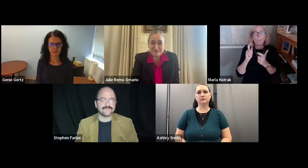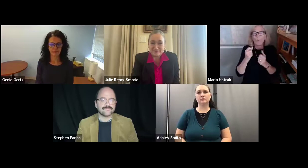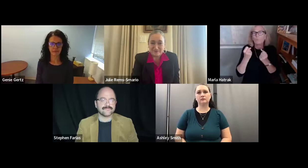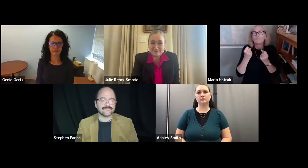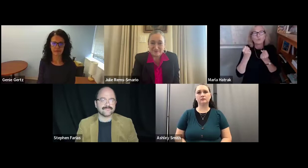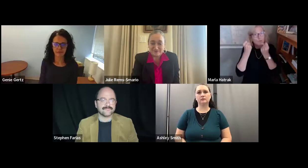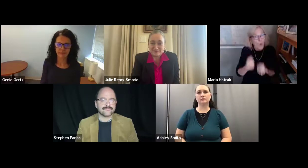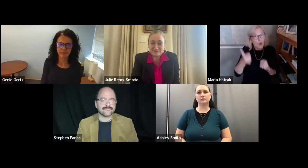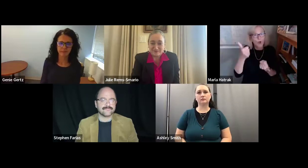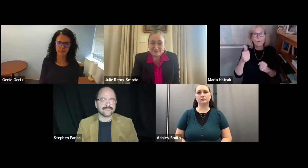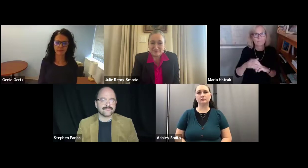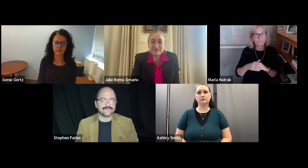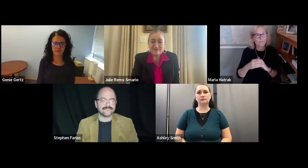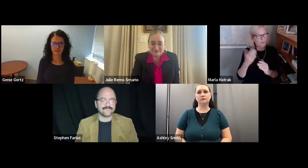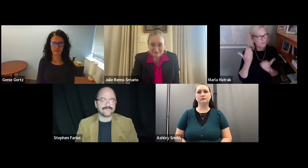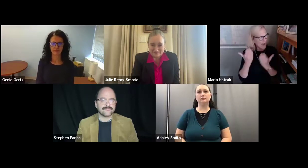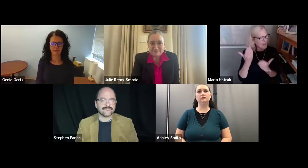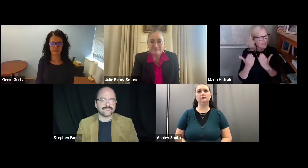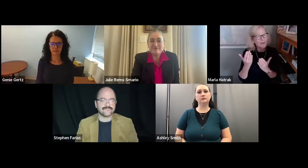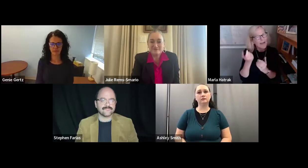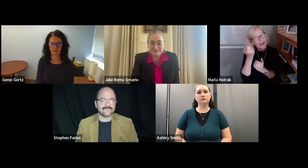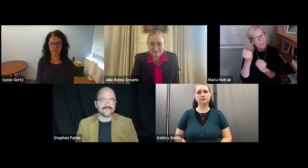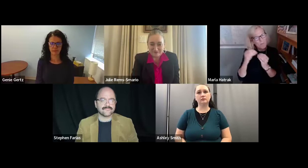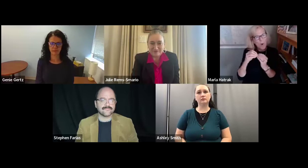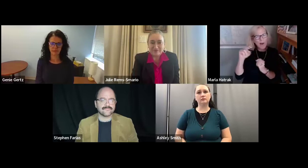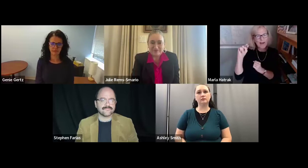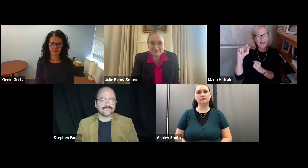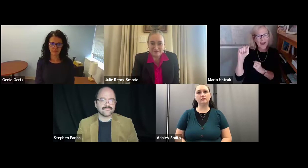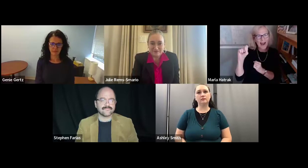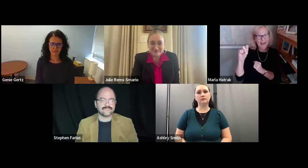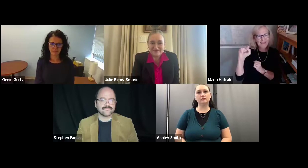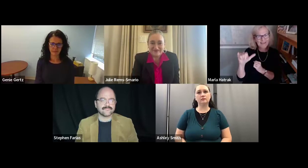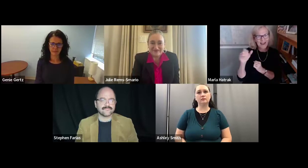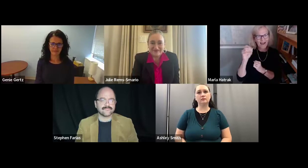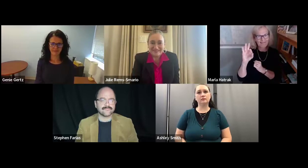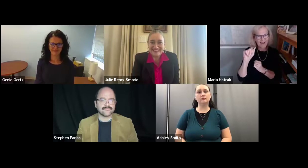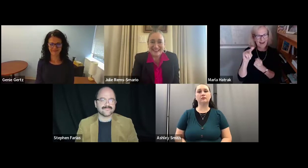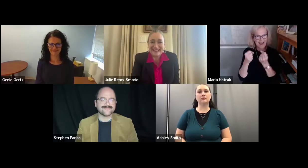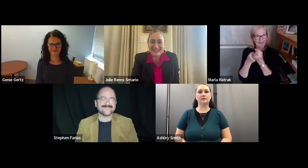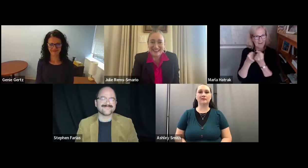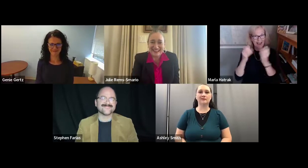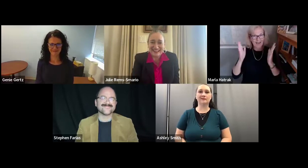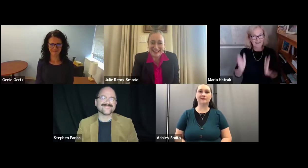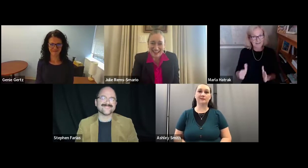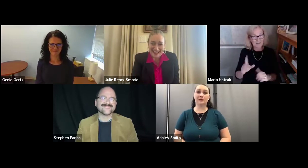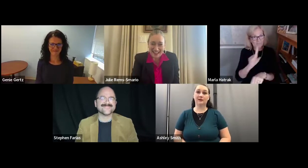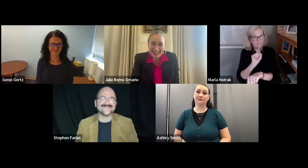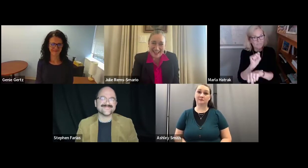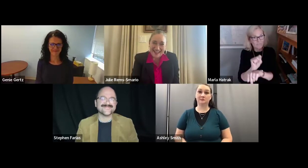writing literacy of English. And it wasn't maybe till I was tasked